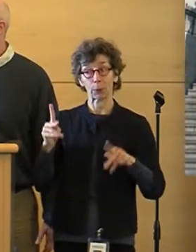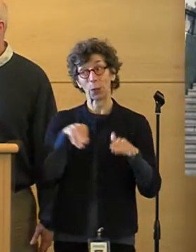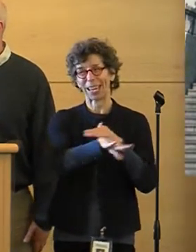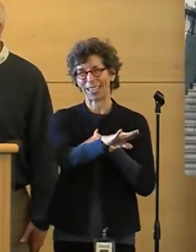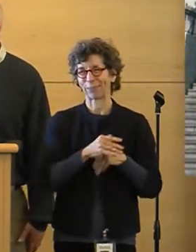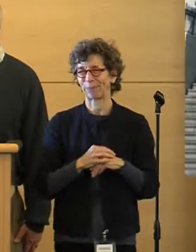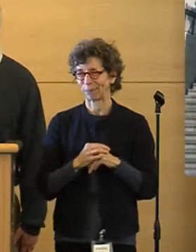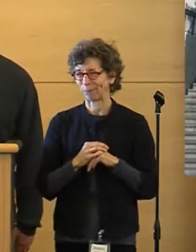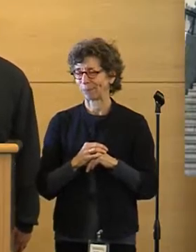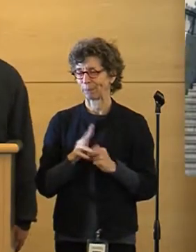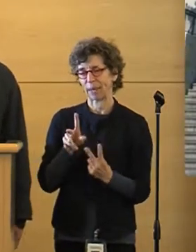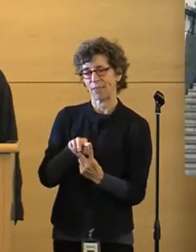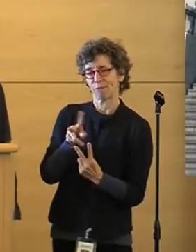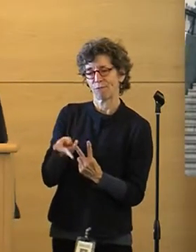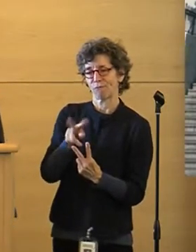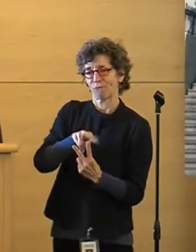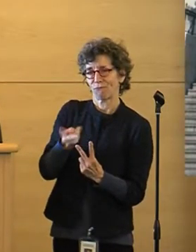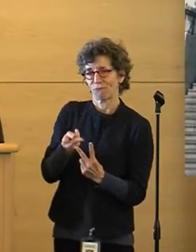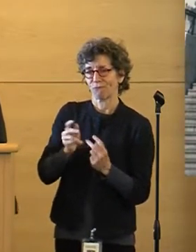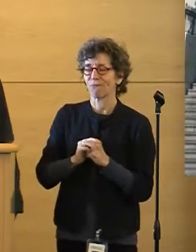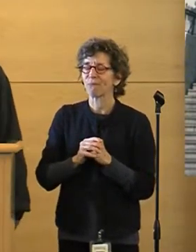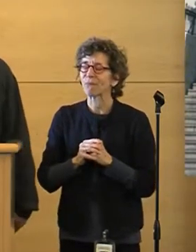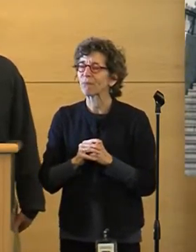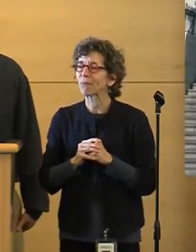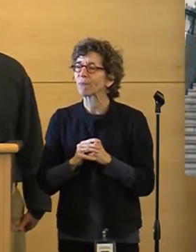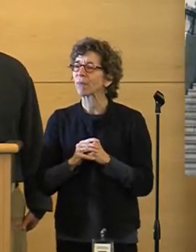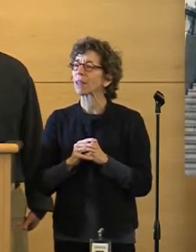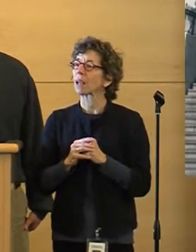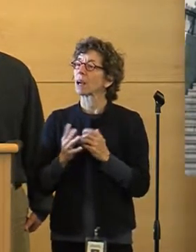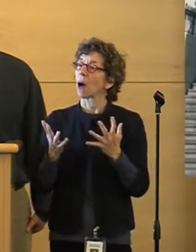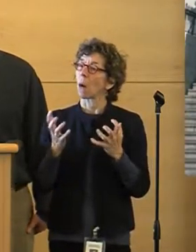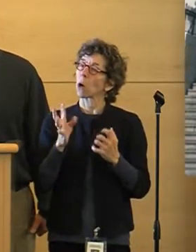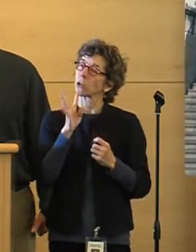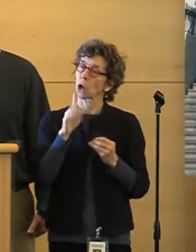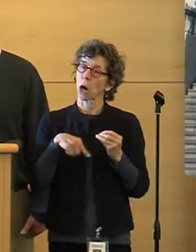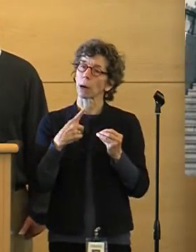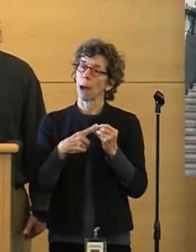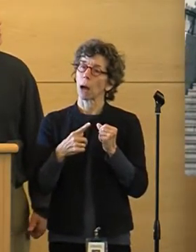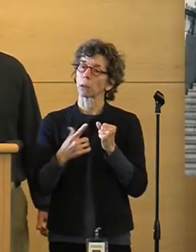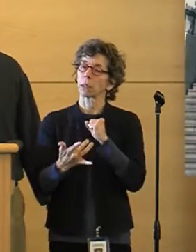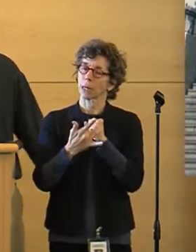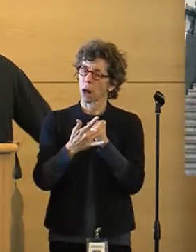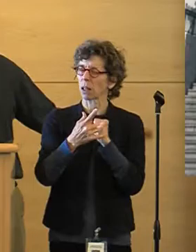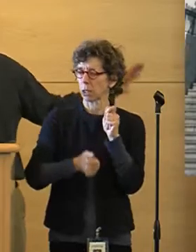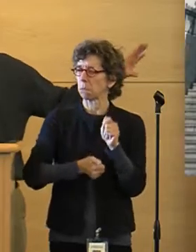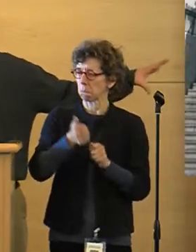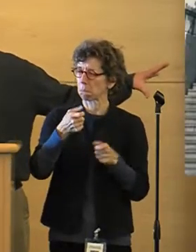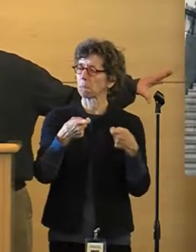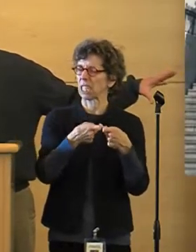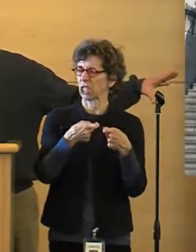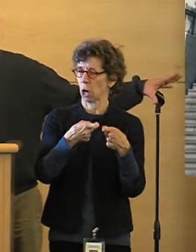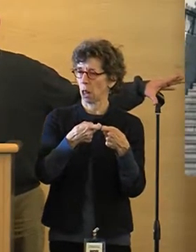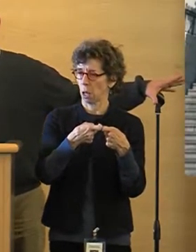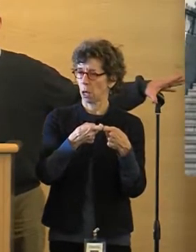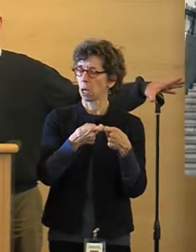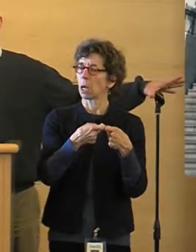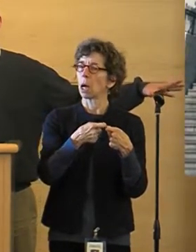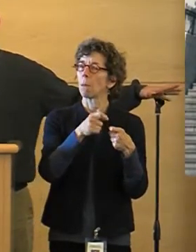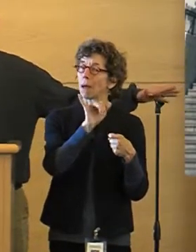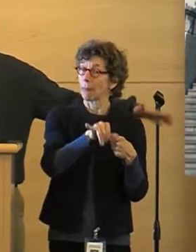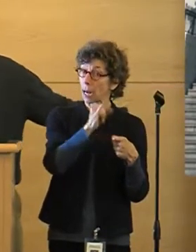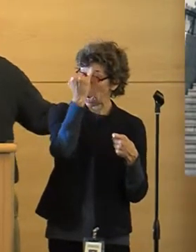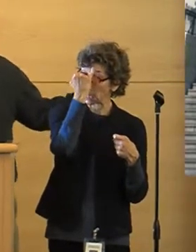The other is the building needs to be adapted so that it is more universally designed so people can